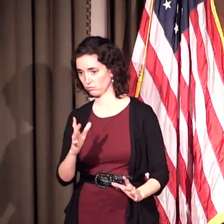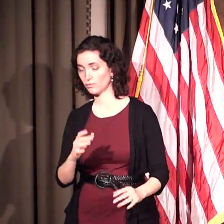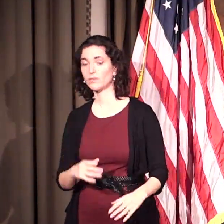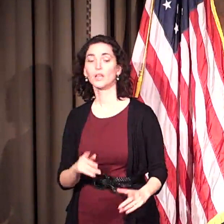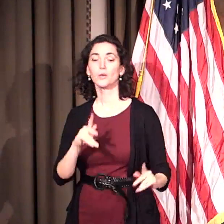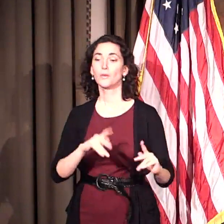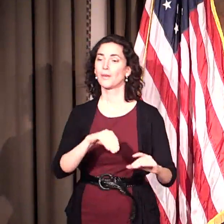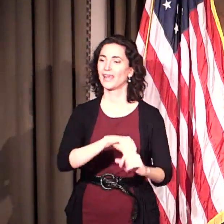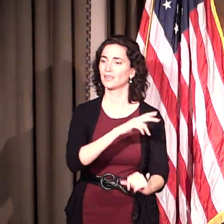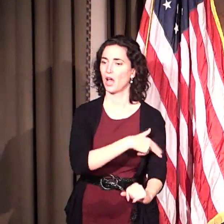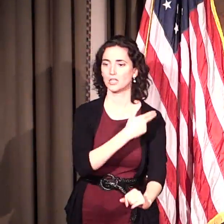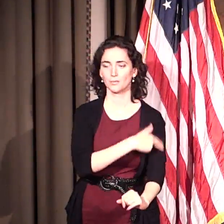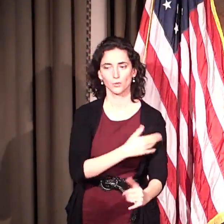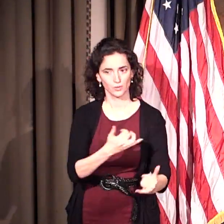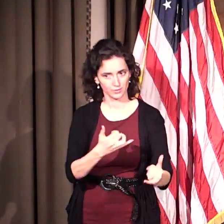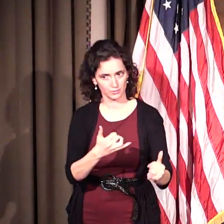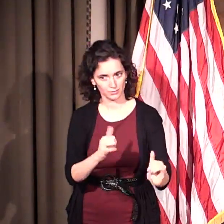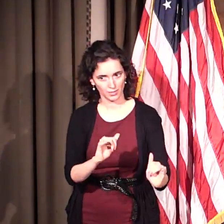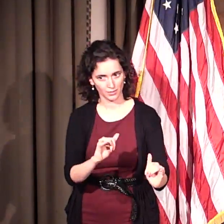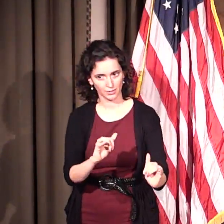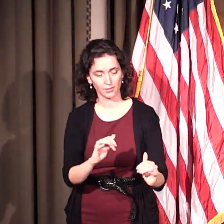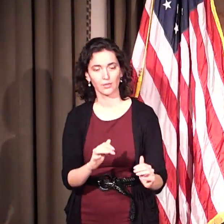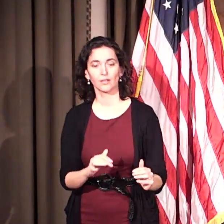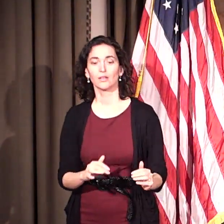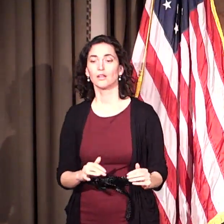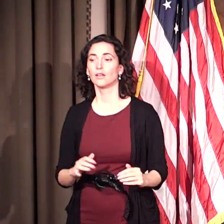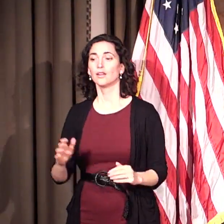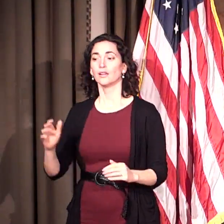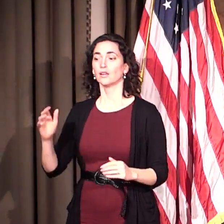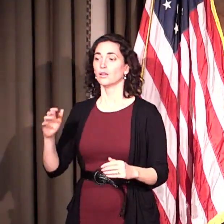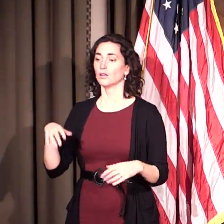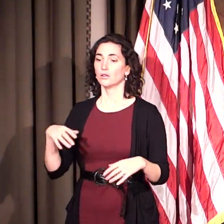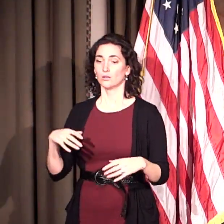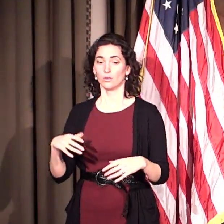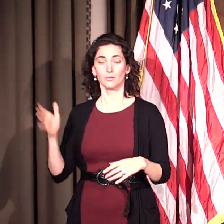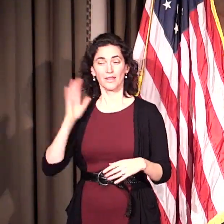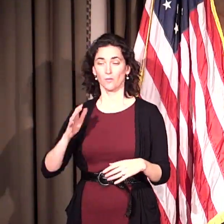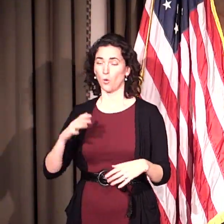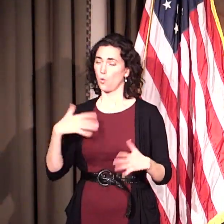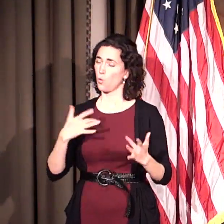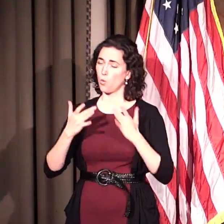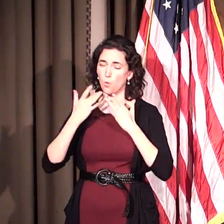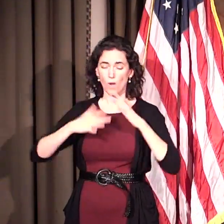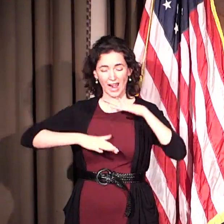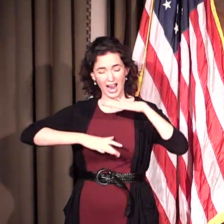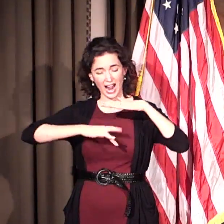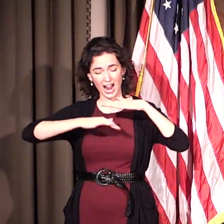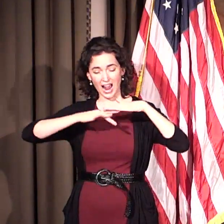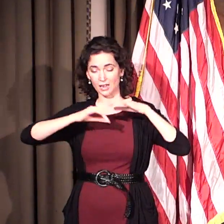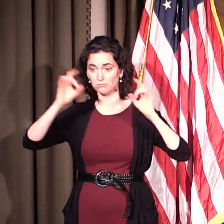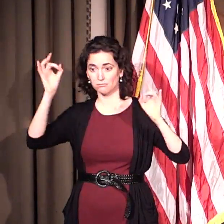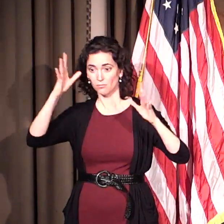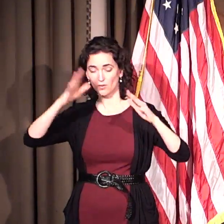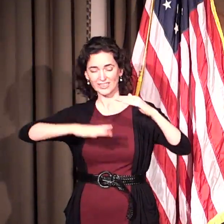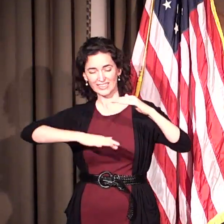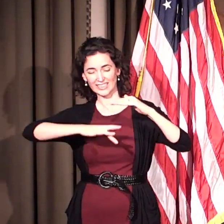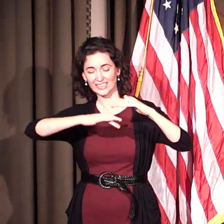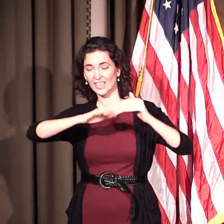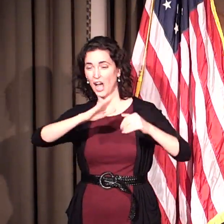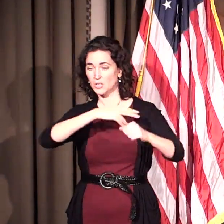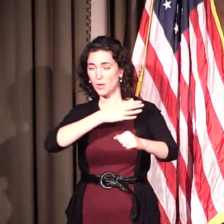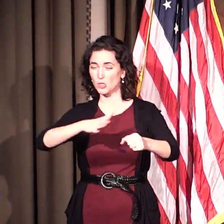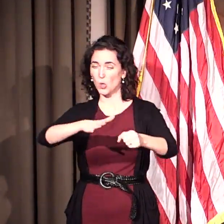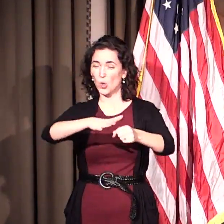Hospitalizations are likewise, we've stepped a little bit away from the cliff. You know, we were able to weather this past surge without completely overwhelming